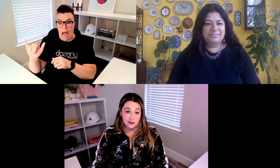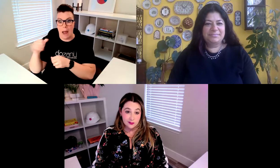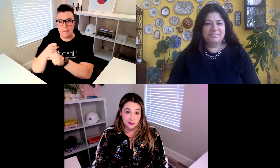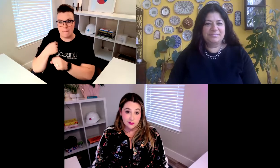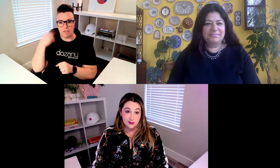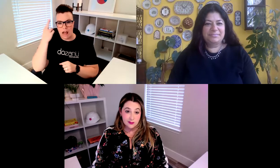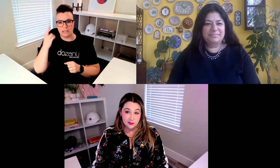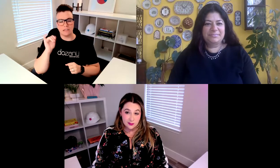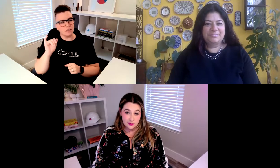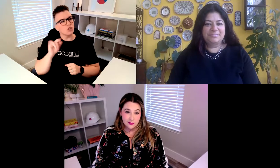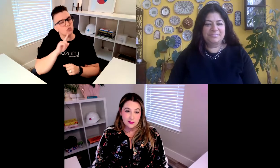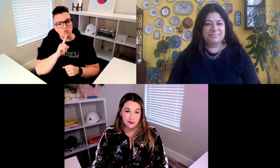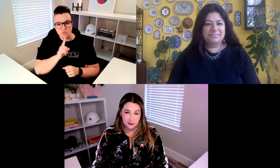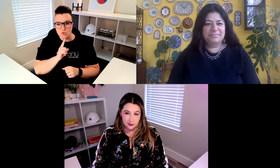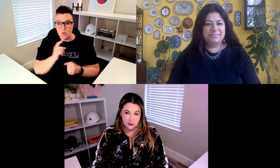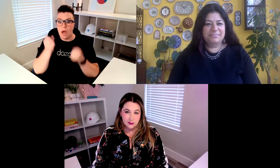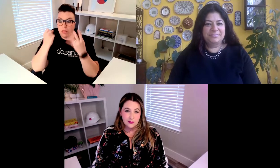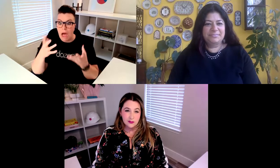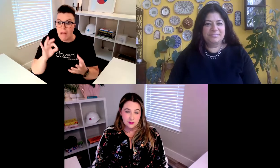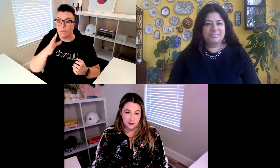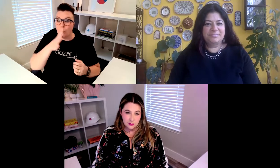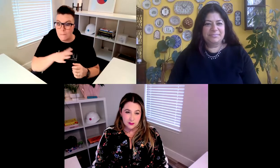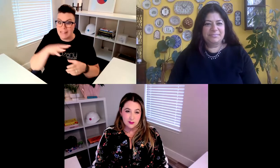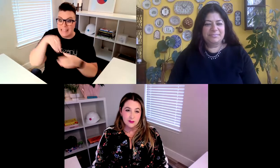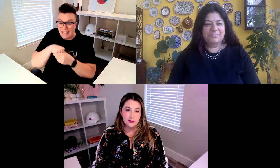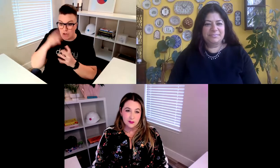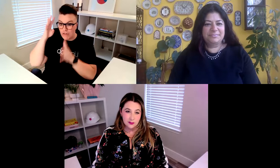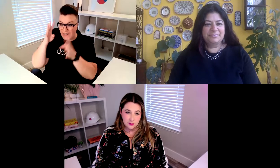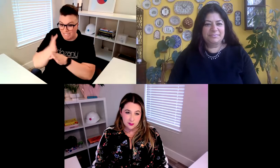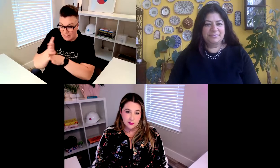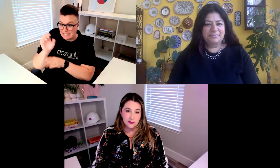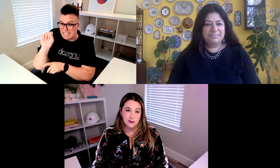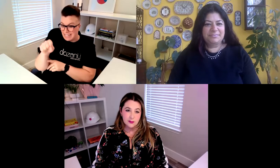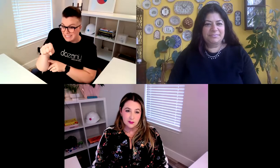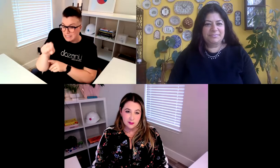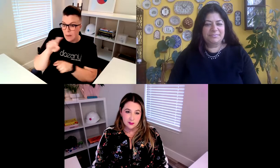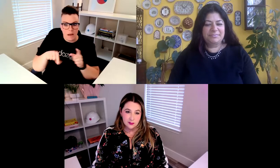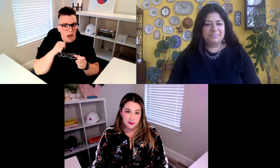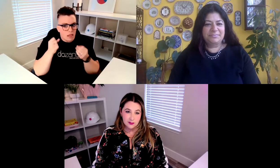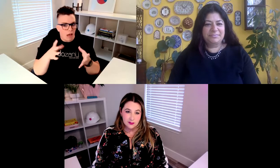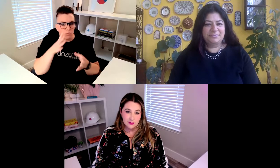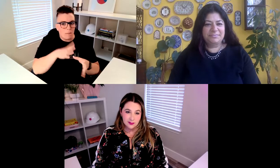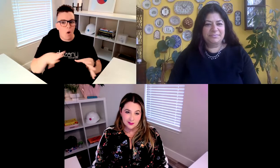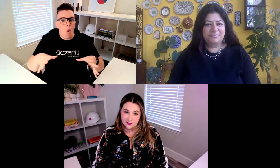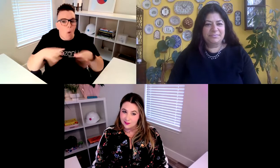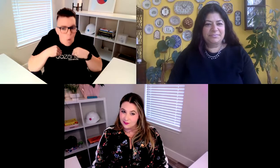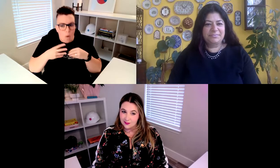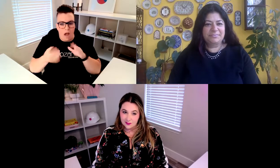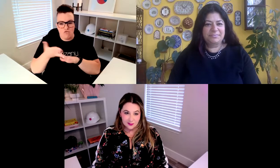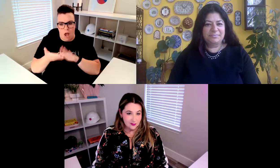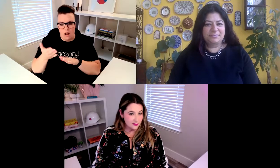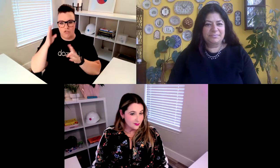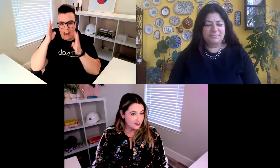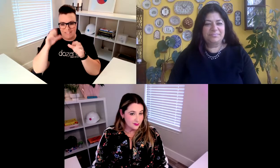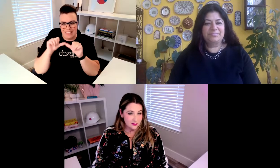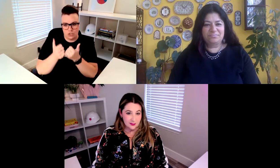through the motions. So that really made me realize, wow, how true it is that women in the creative field, we've always been